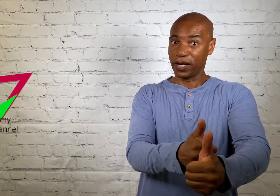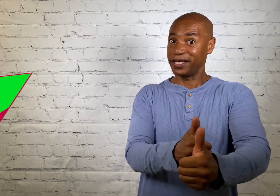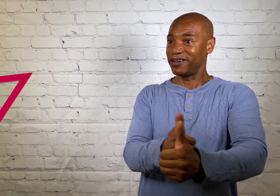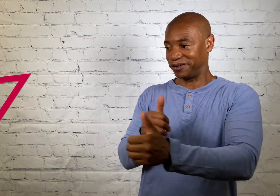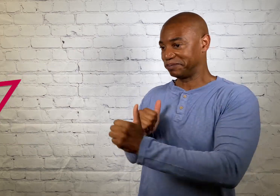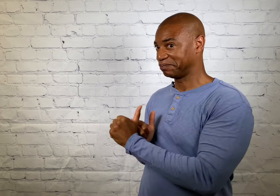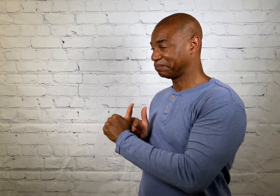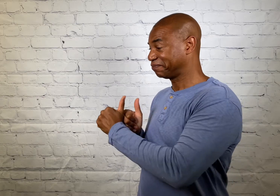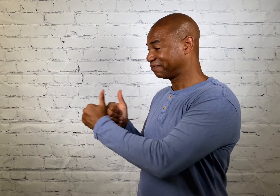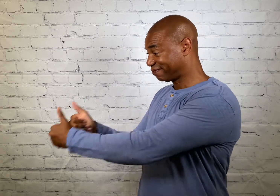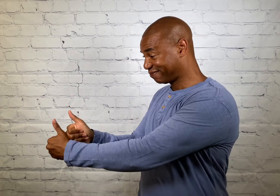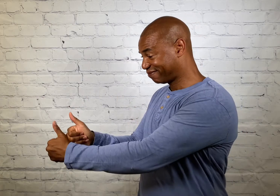adhere.